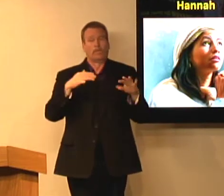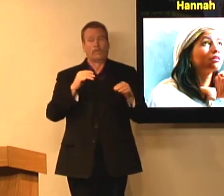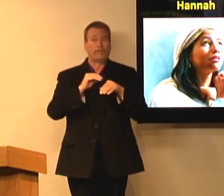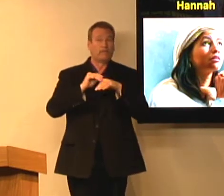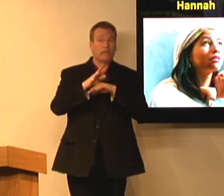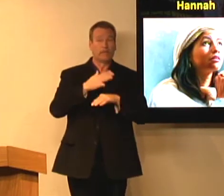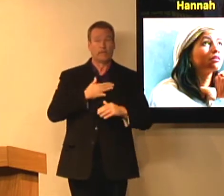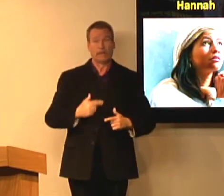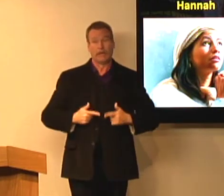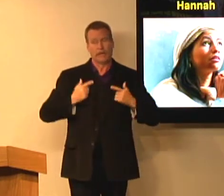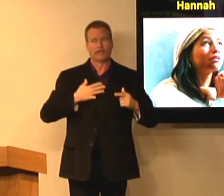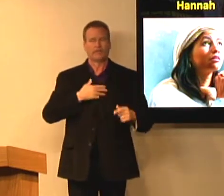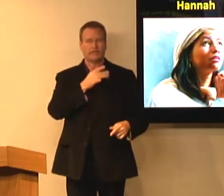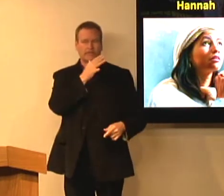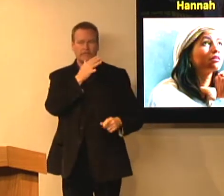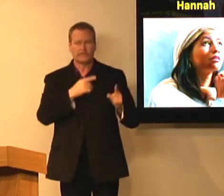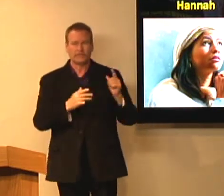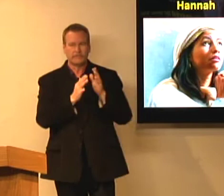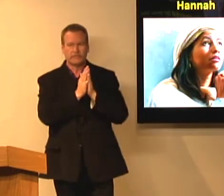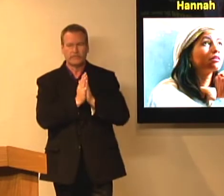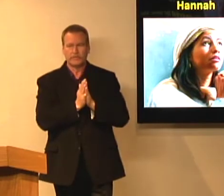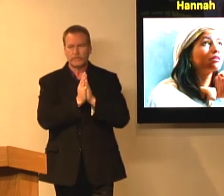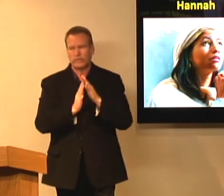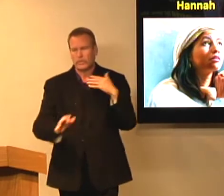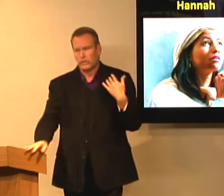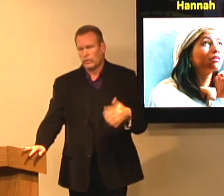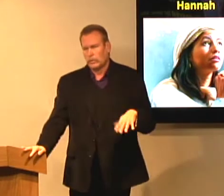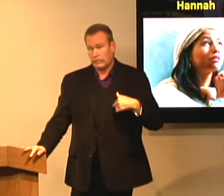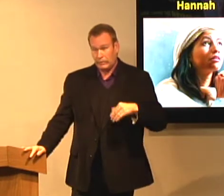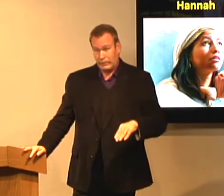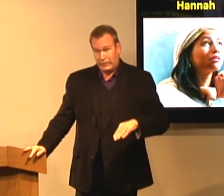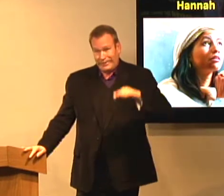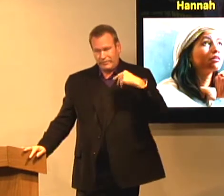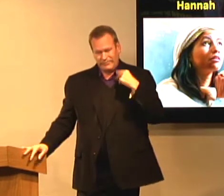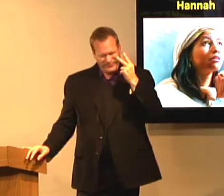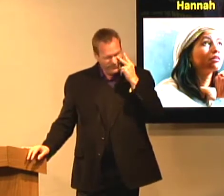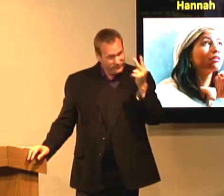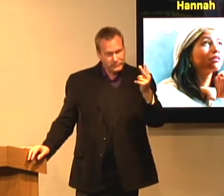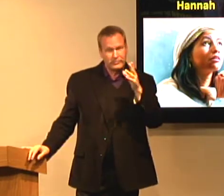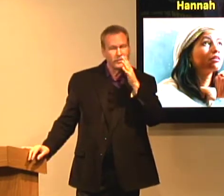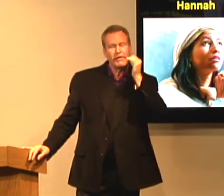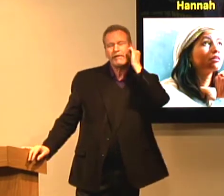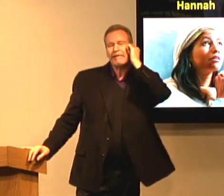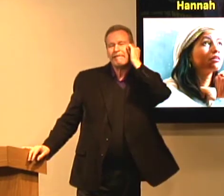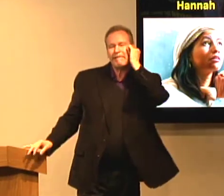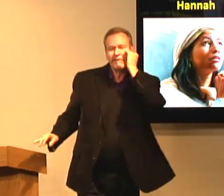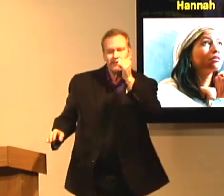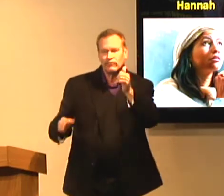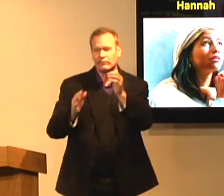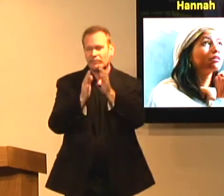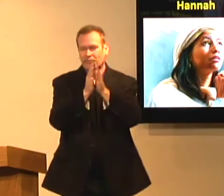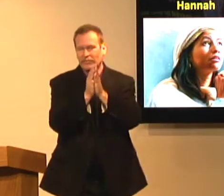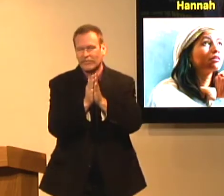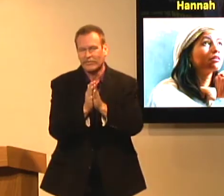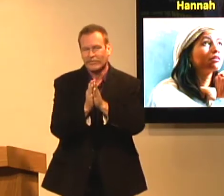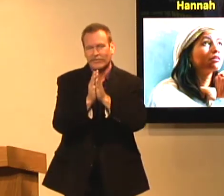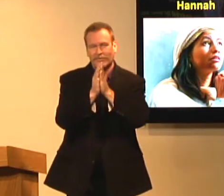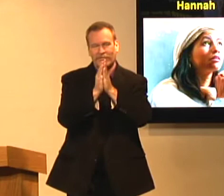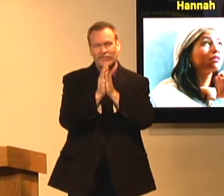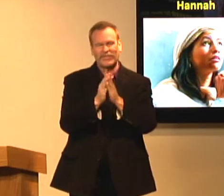sad. But, my mother had such an influence on my life when I was growing up. And every day I saw